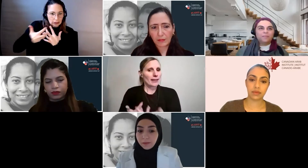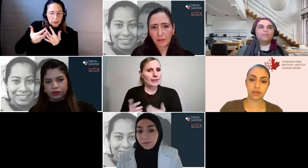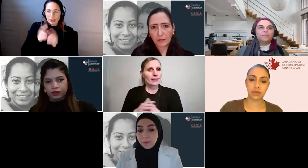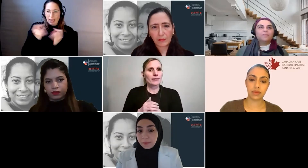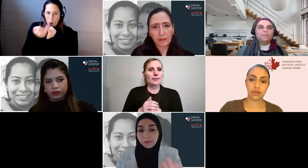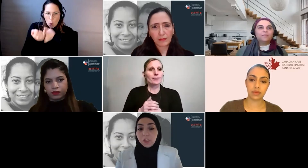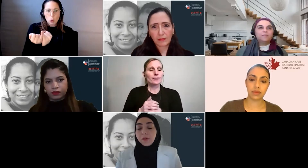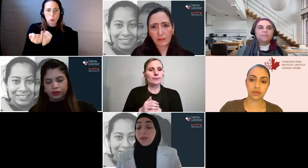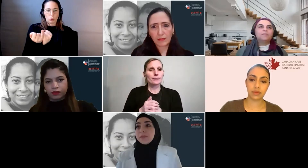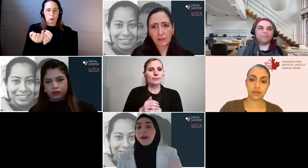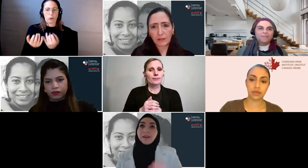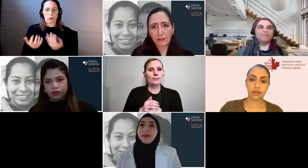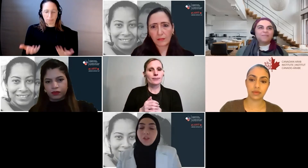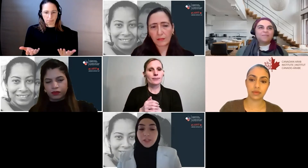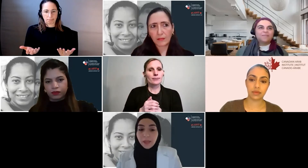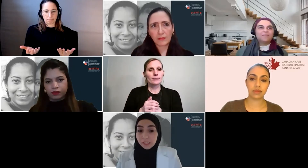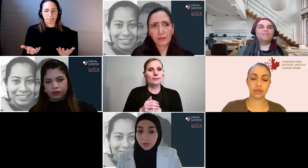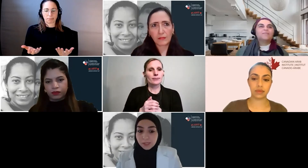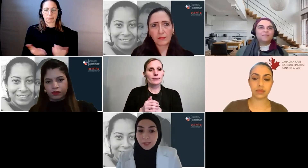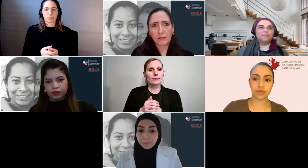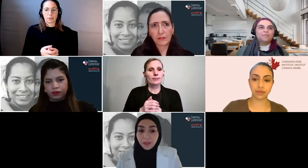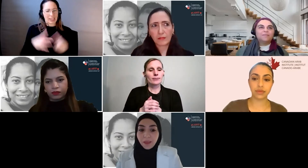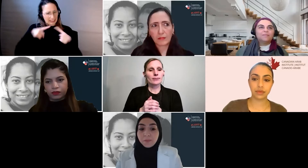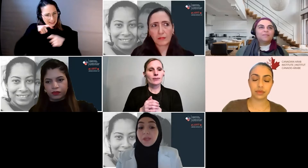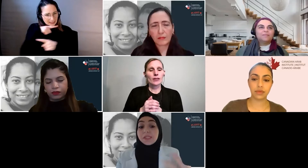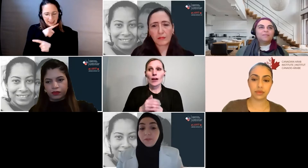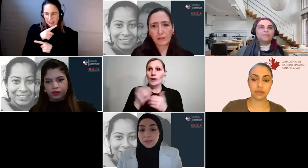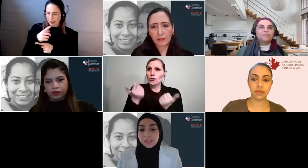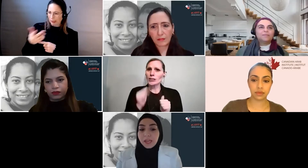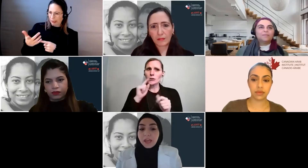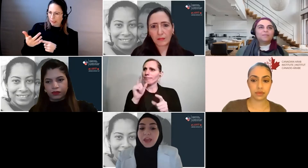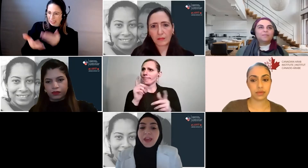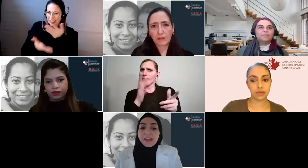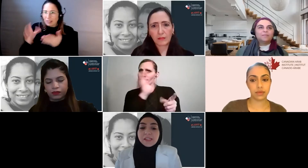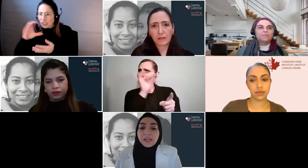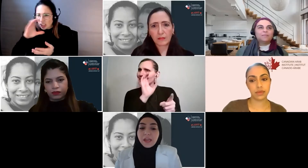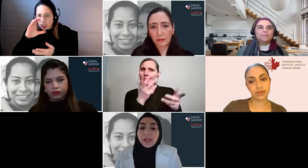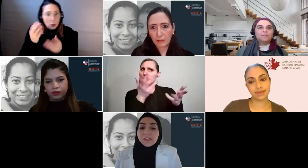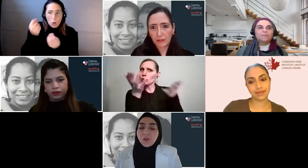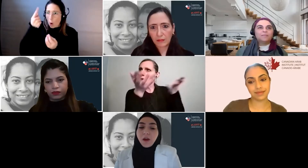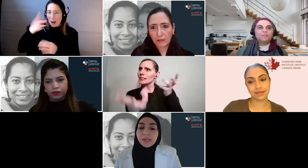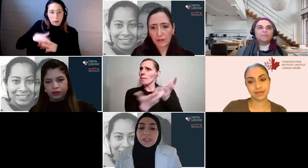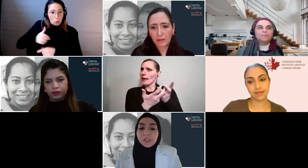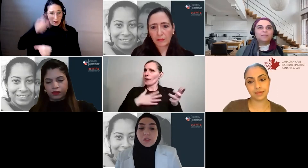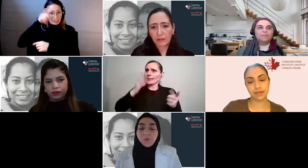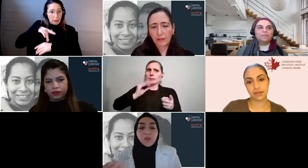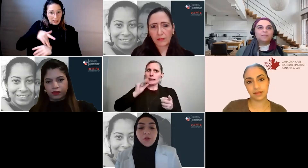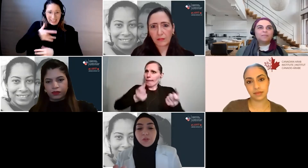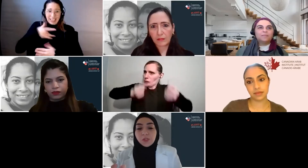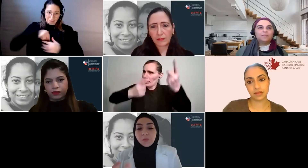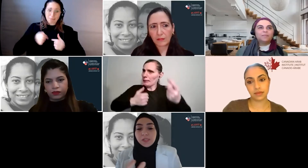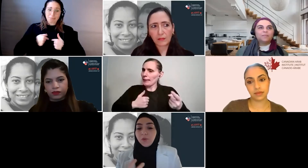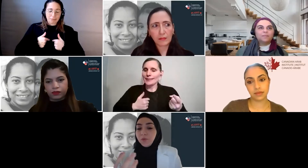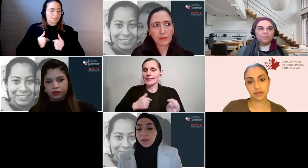finding, a therapist that can understand that experience, because I felt it. And it's not easy for you